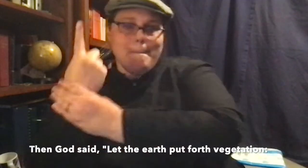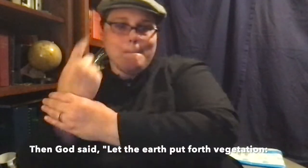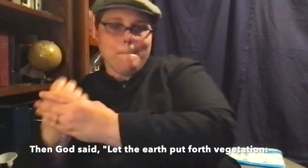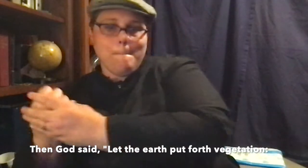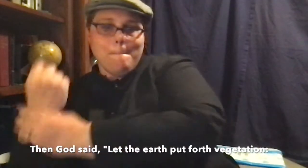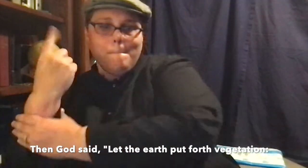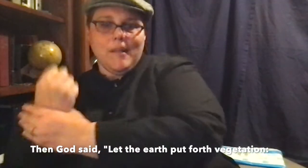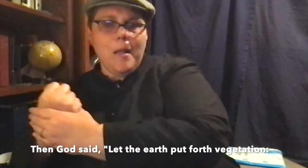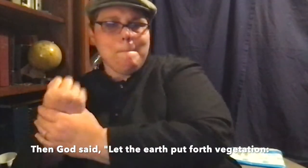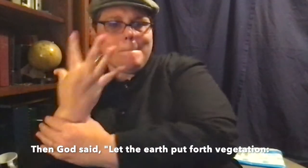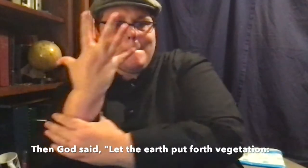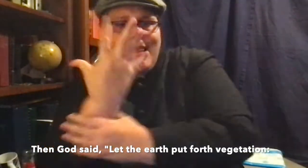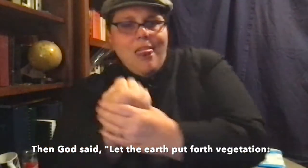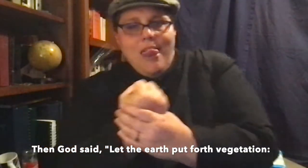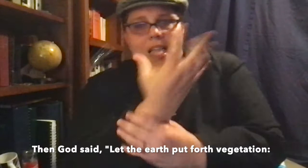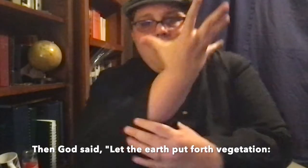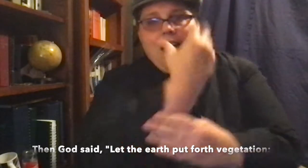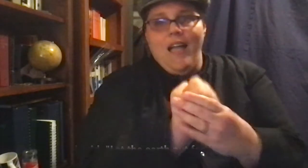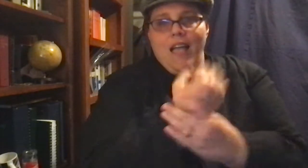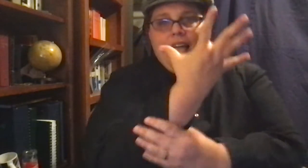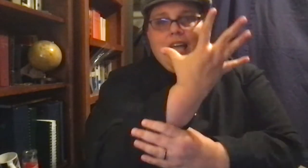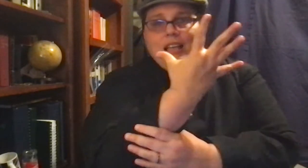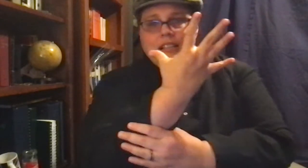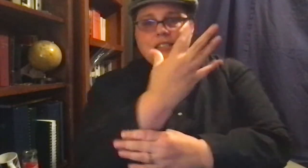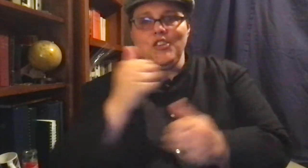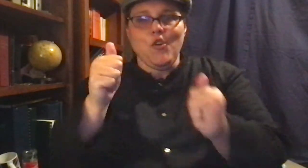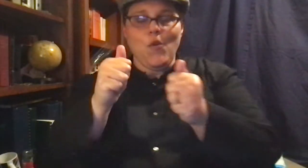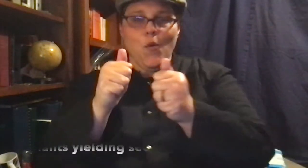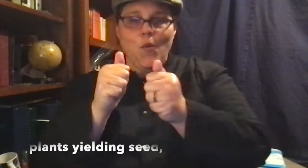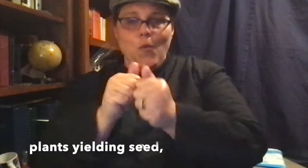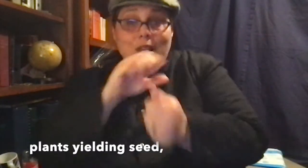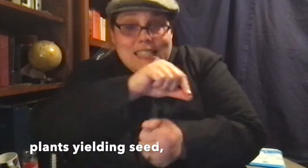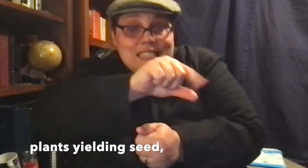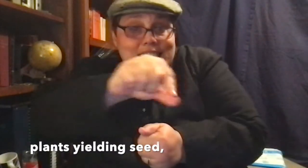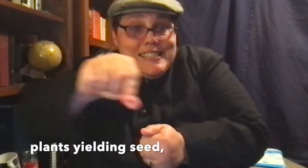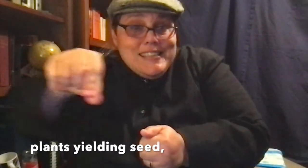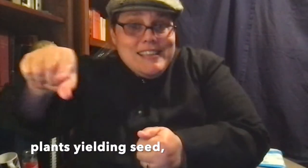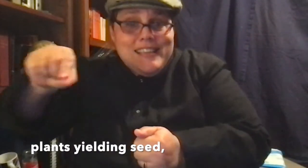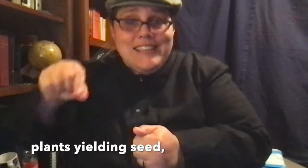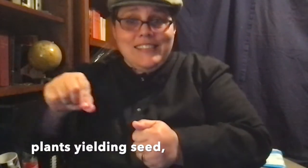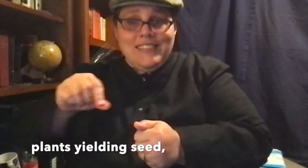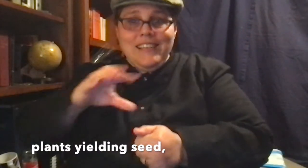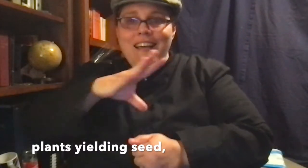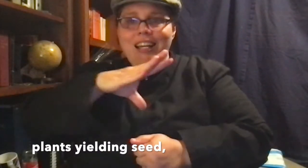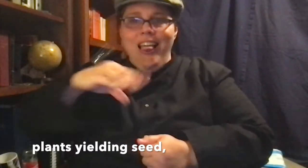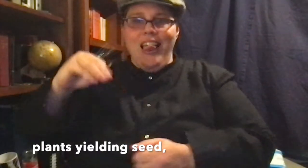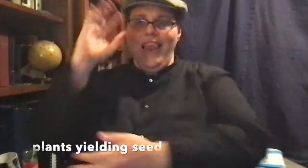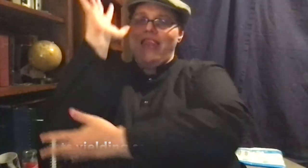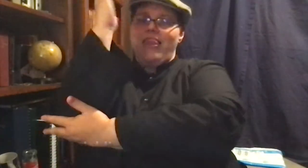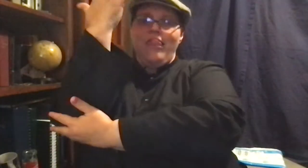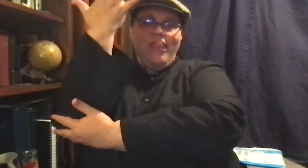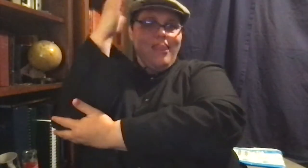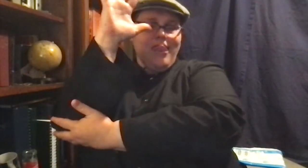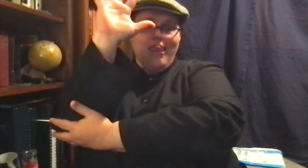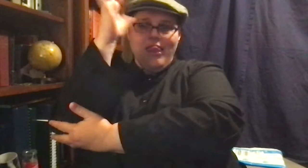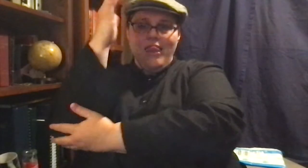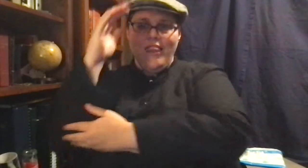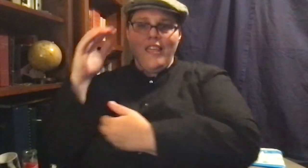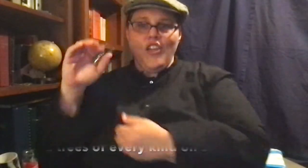Then God said, "Let the earth put forth vegetation, plants yielding seed,